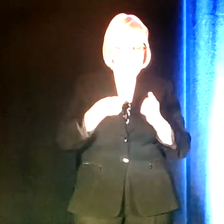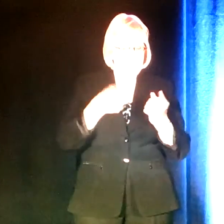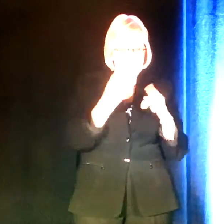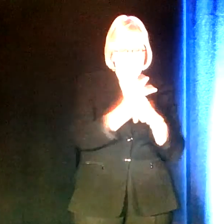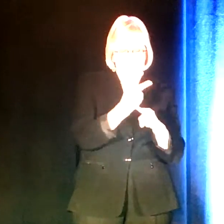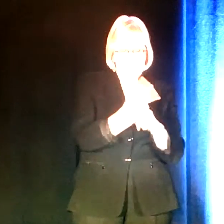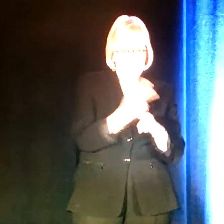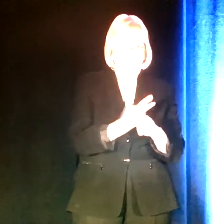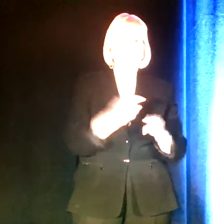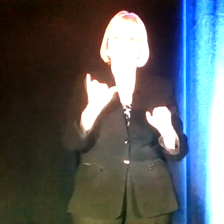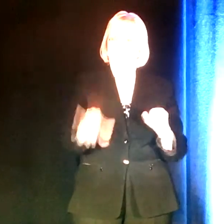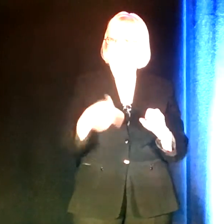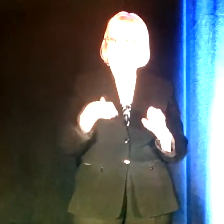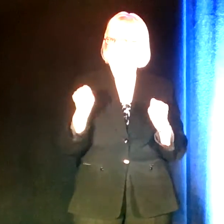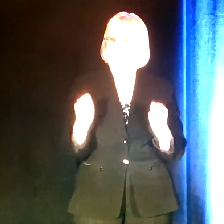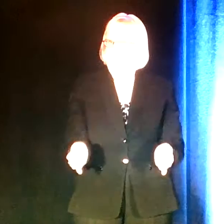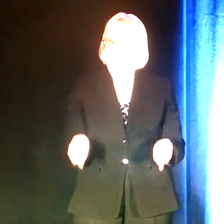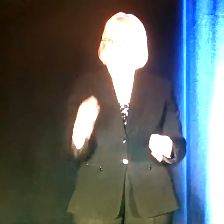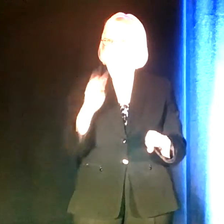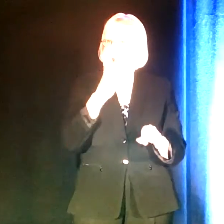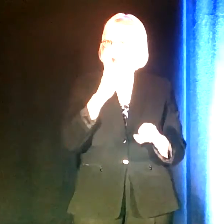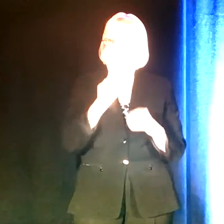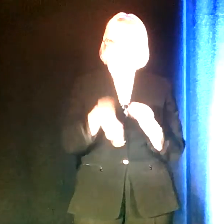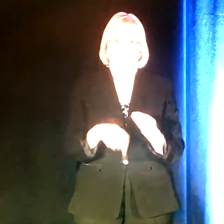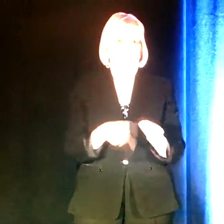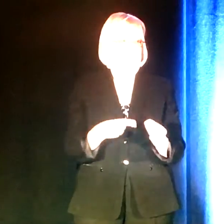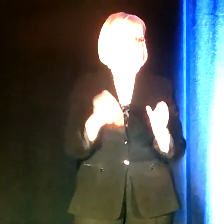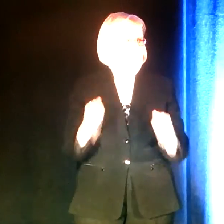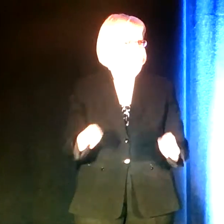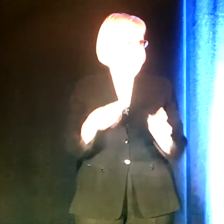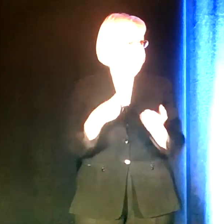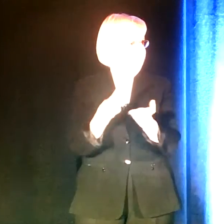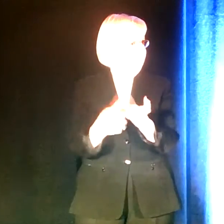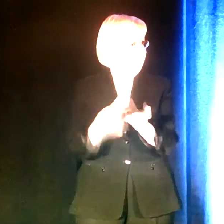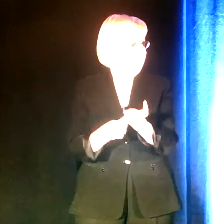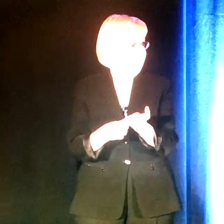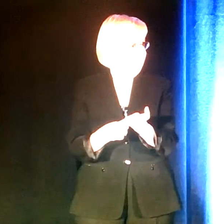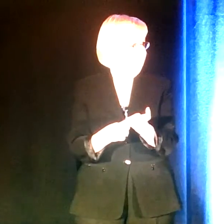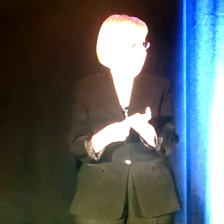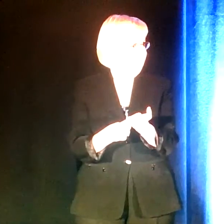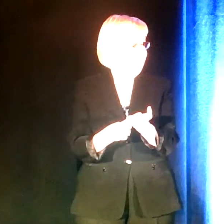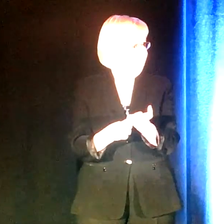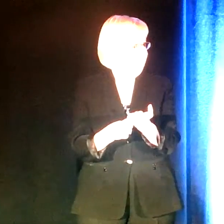sign, practice. But how do we figure out? That's what you can talk about and discuss.